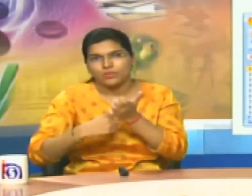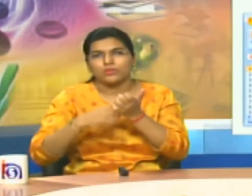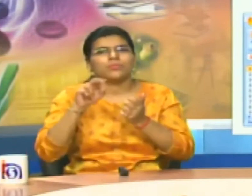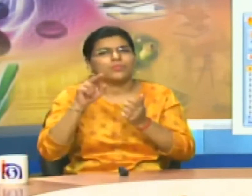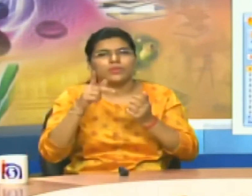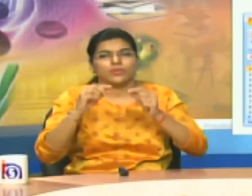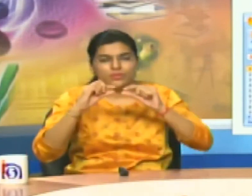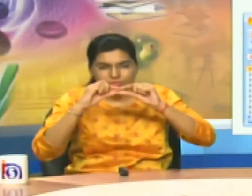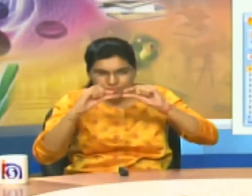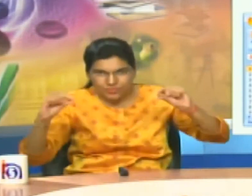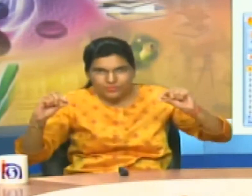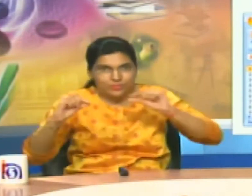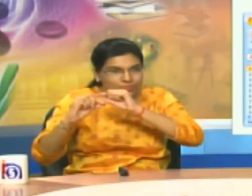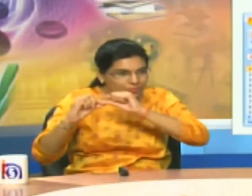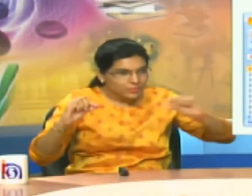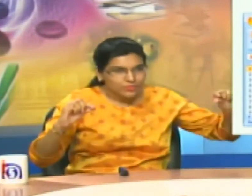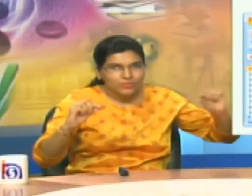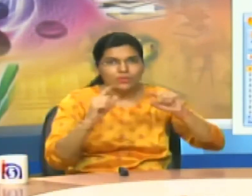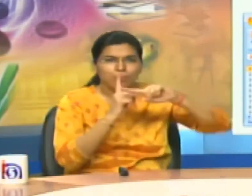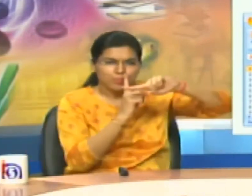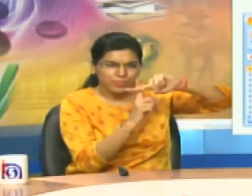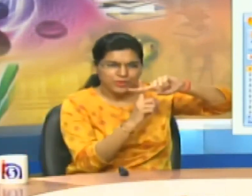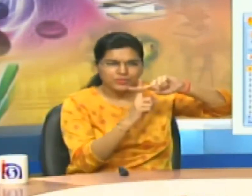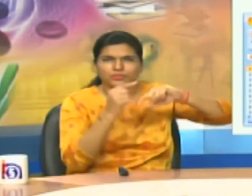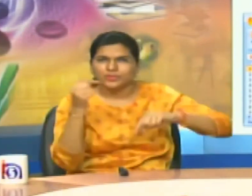that is known as status bar,